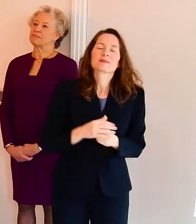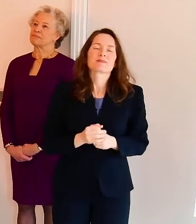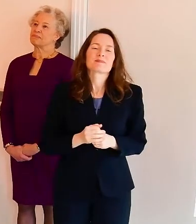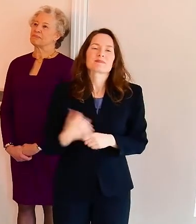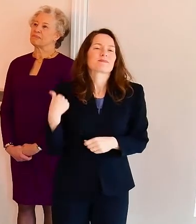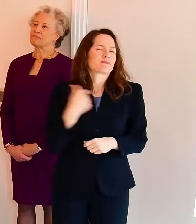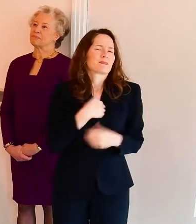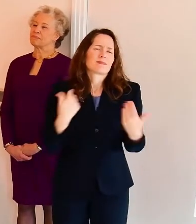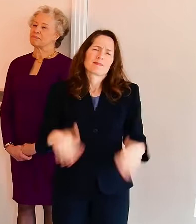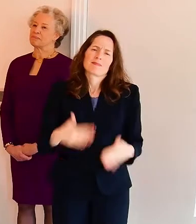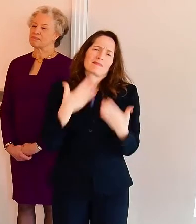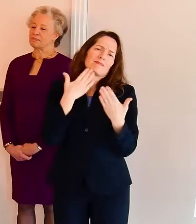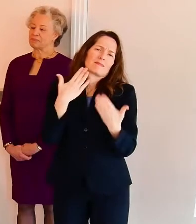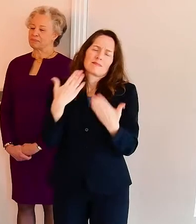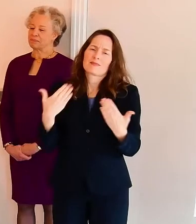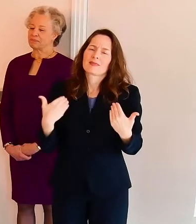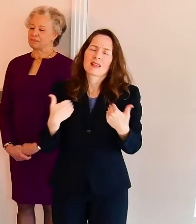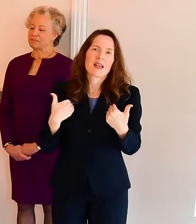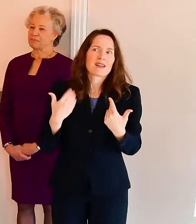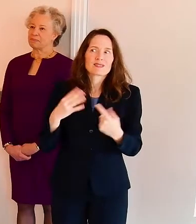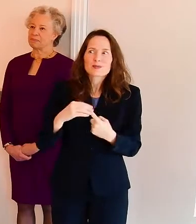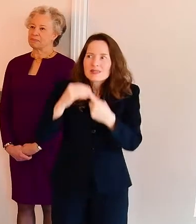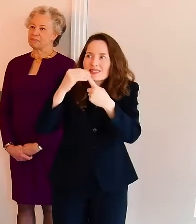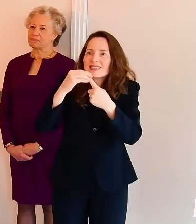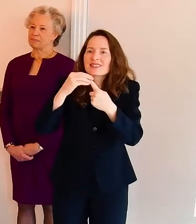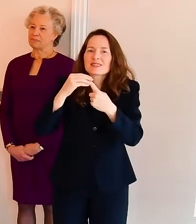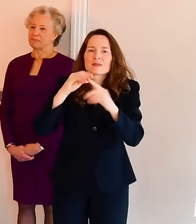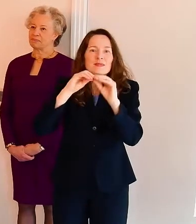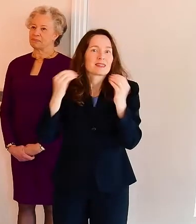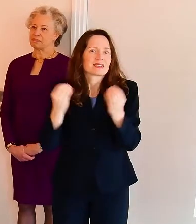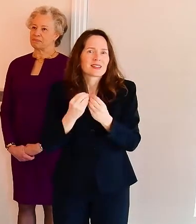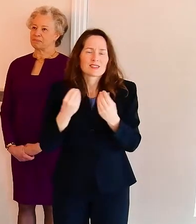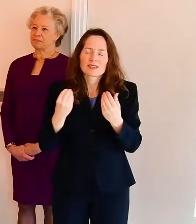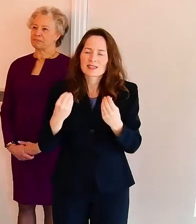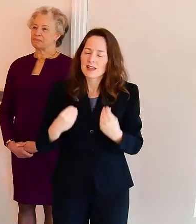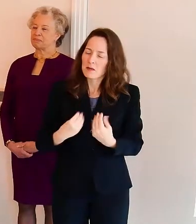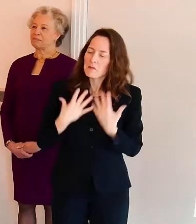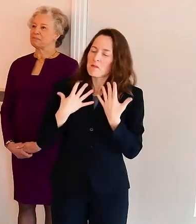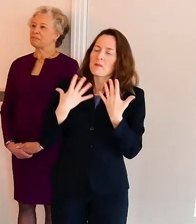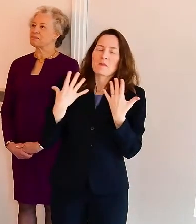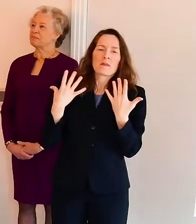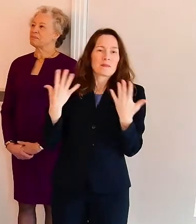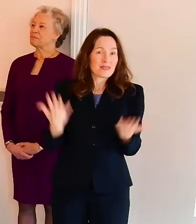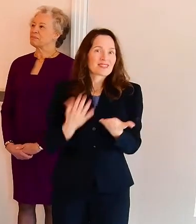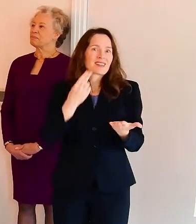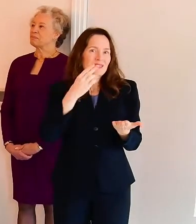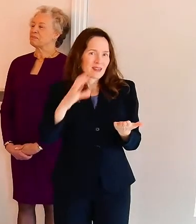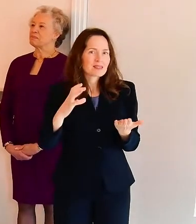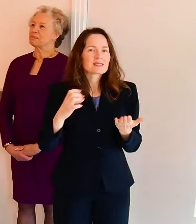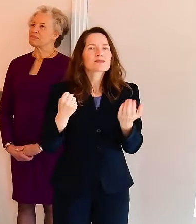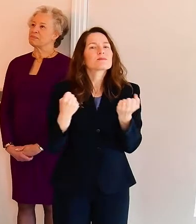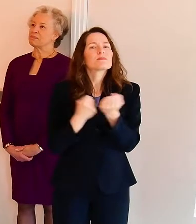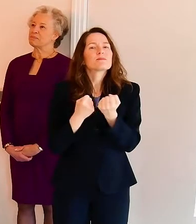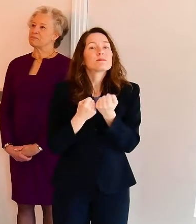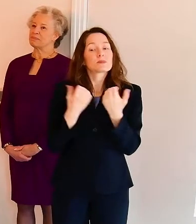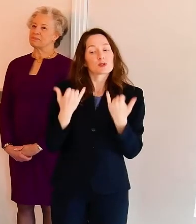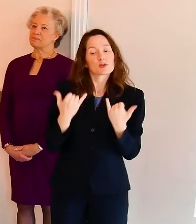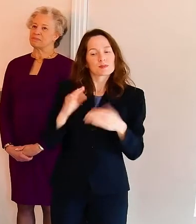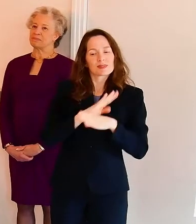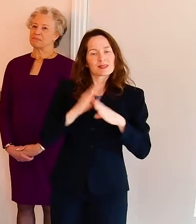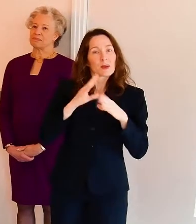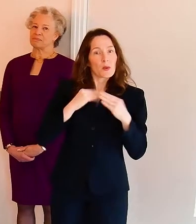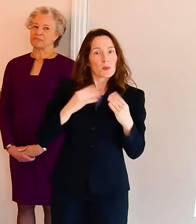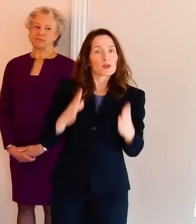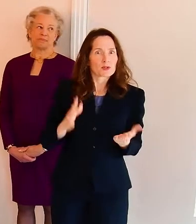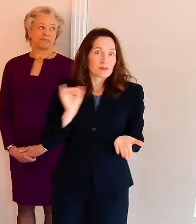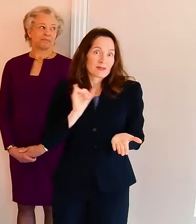have so many unique and inspiring organizations here in Howard County that are supporting current and future business owners.